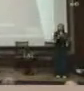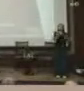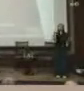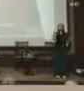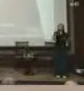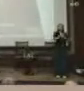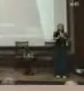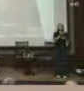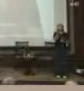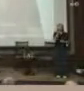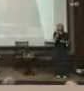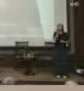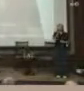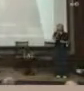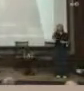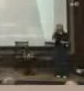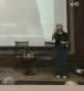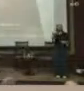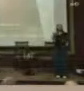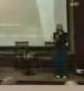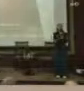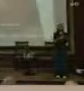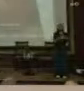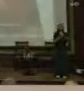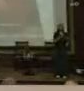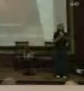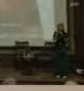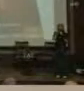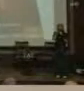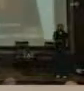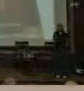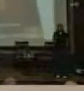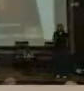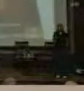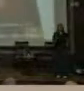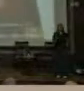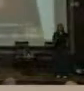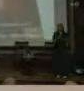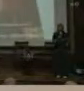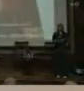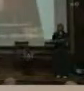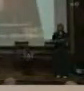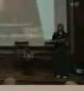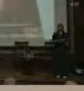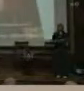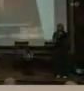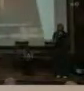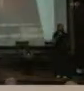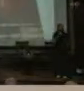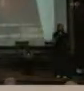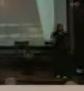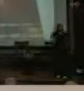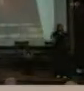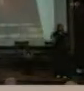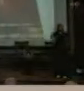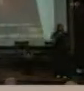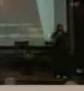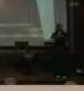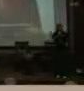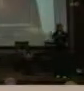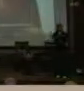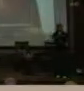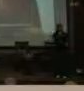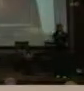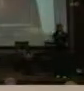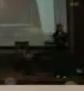the COVID-19 pandemic on the lives of persons with disabilities. With learning shifting online, the